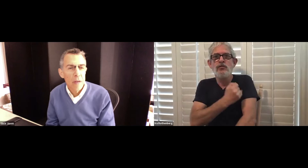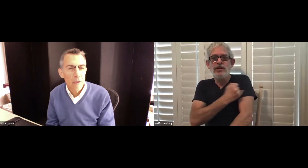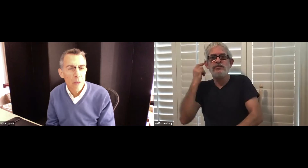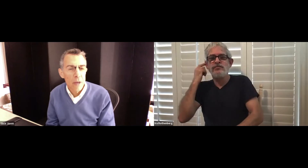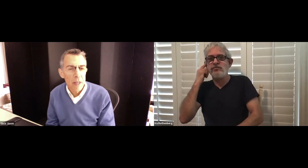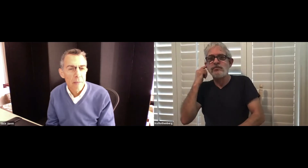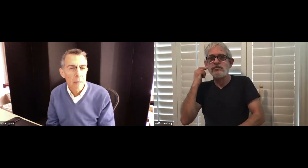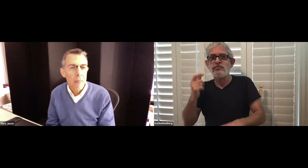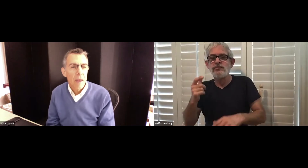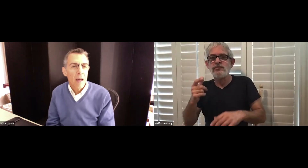infirmary.